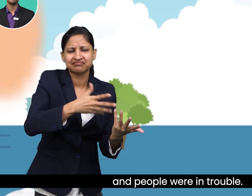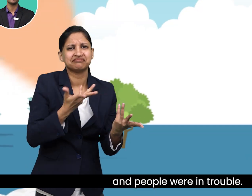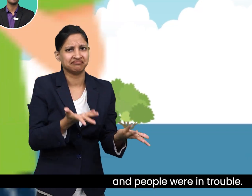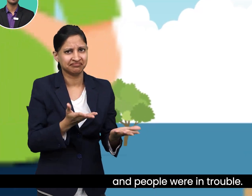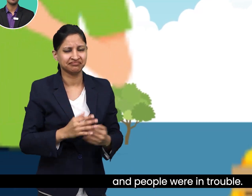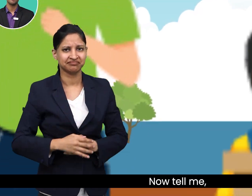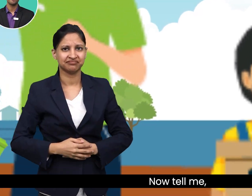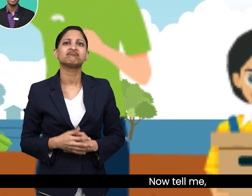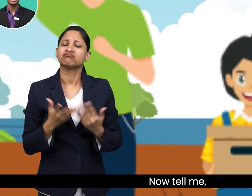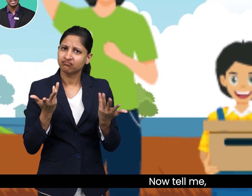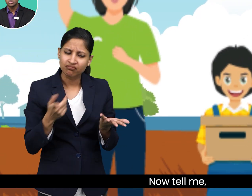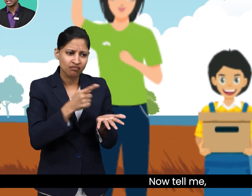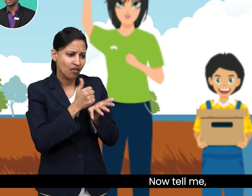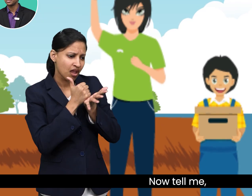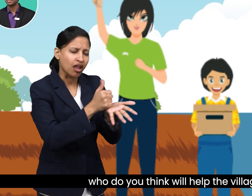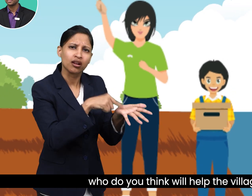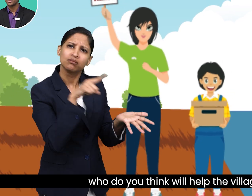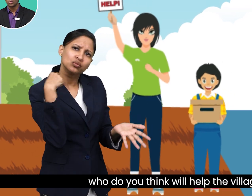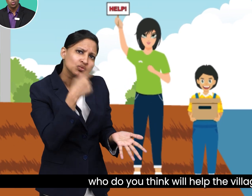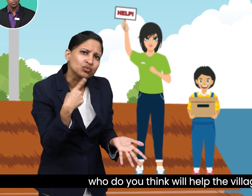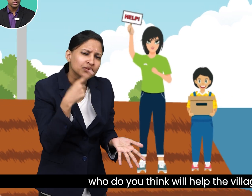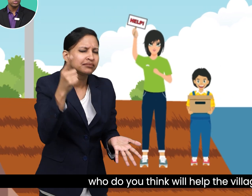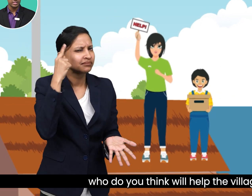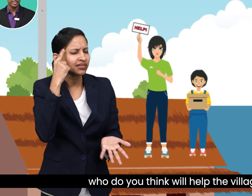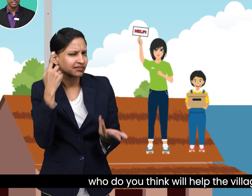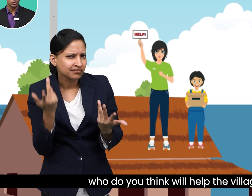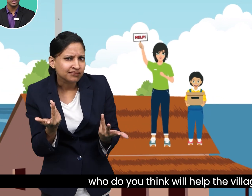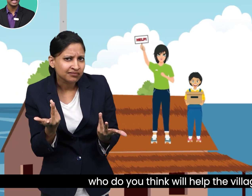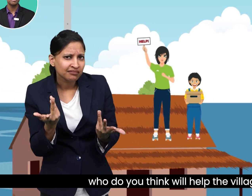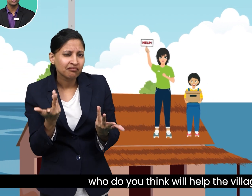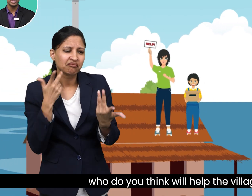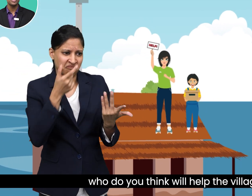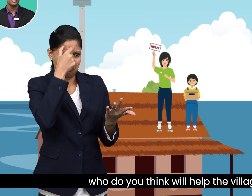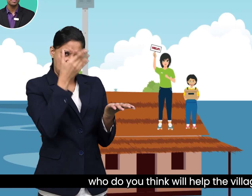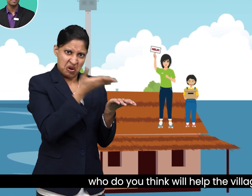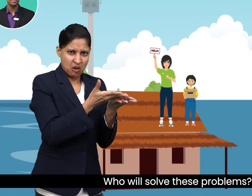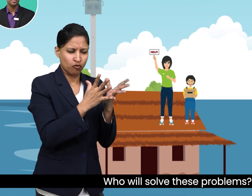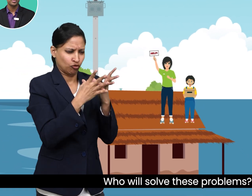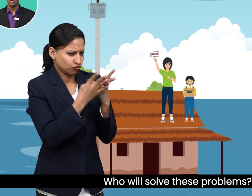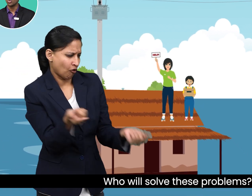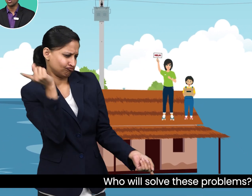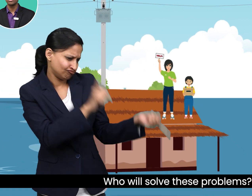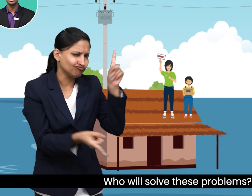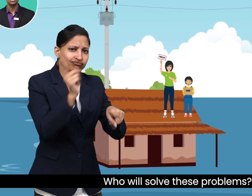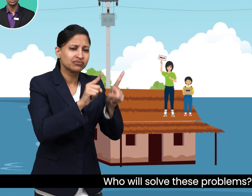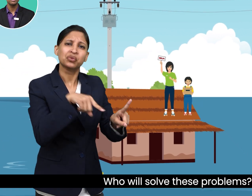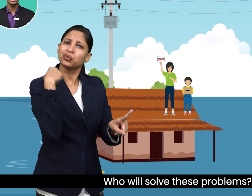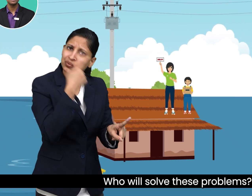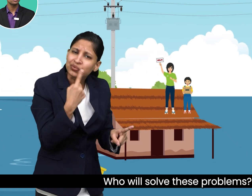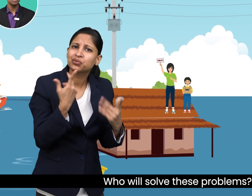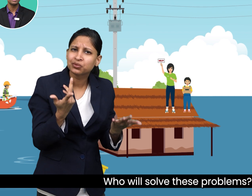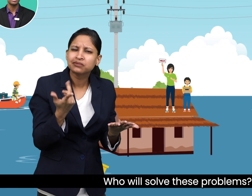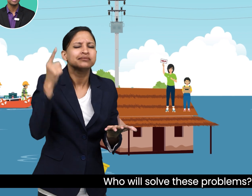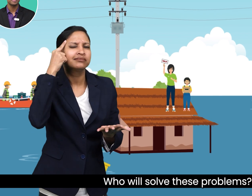in trouble. Now tell me, who do you think will help the village? Who will solve